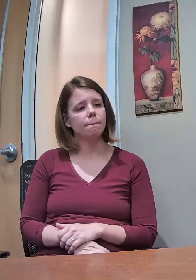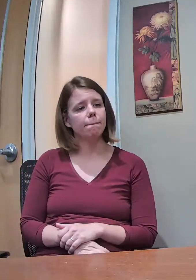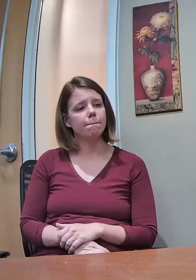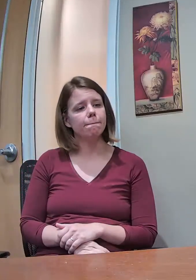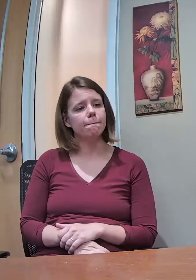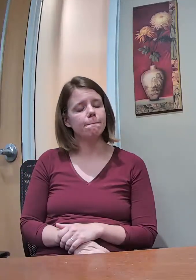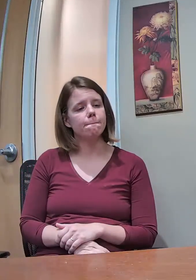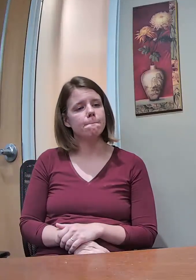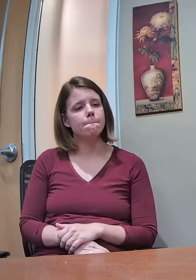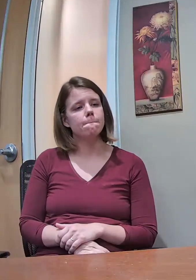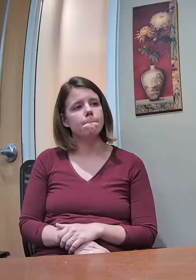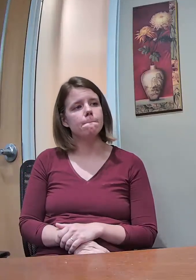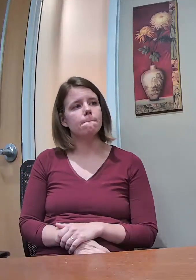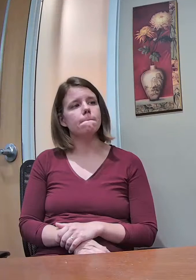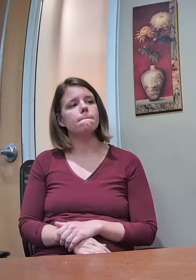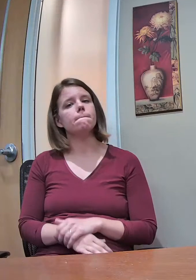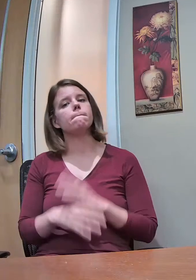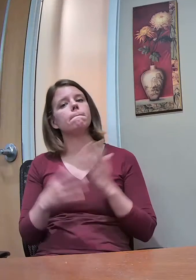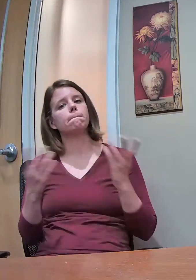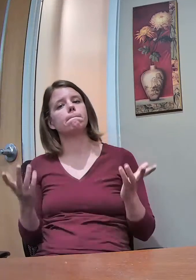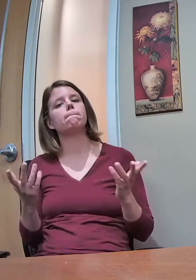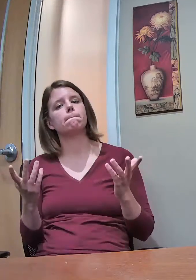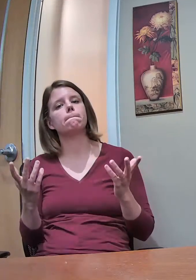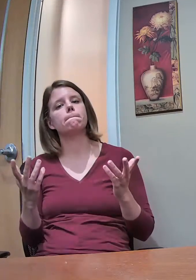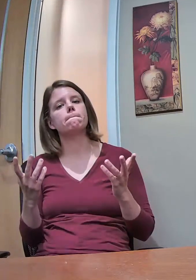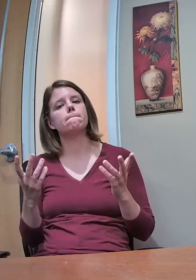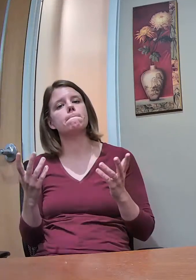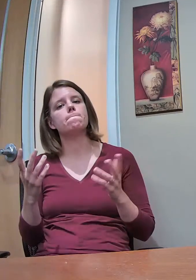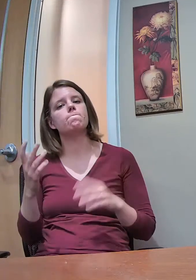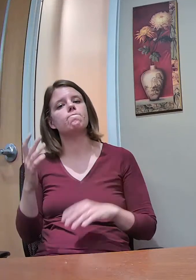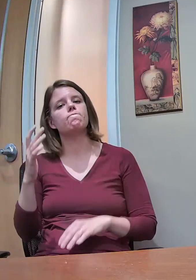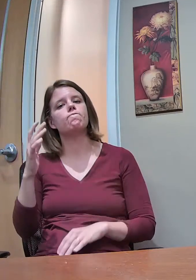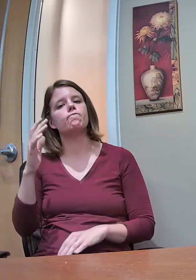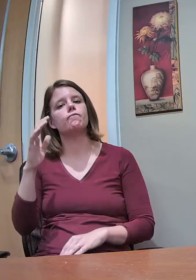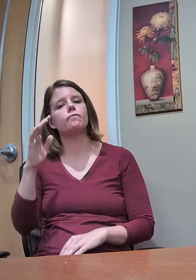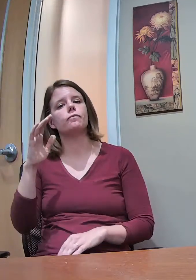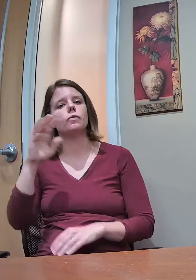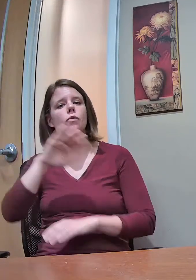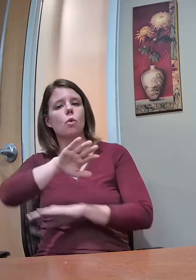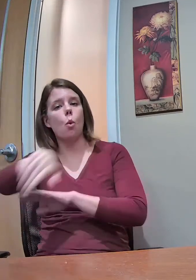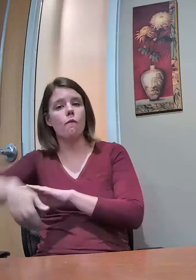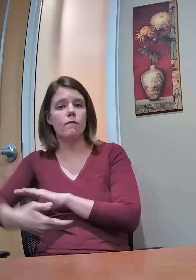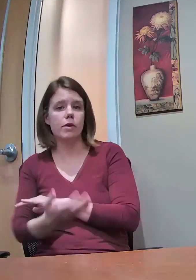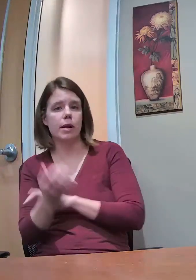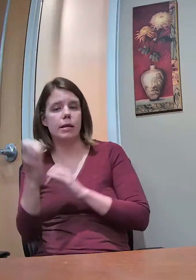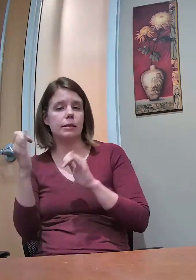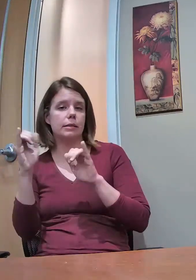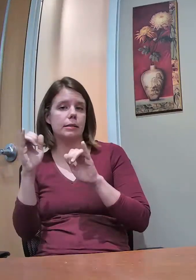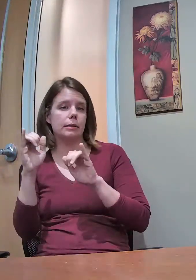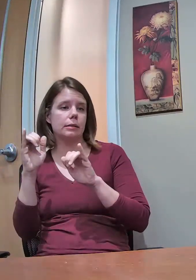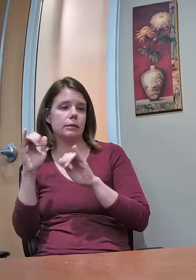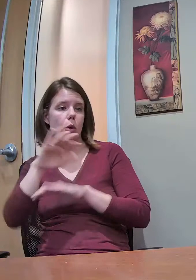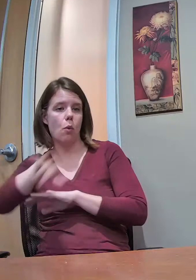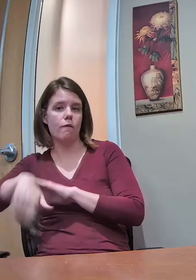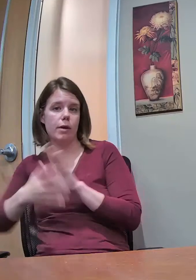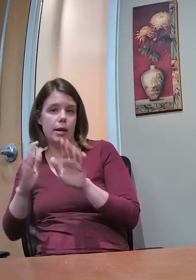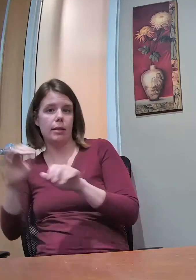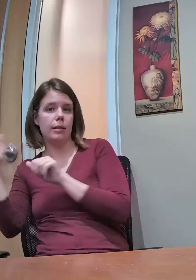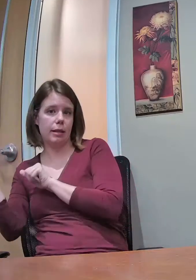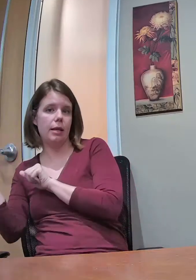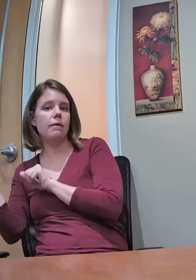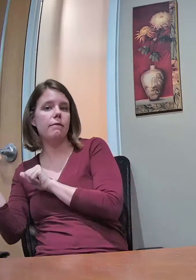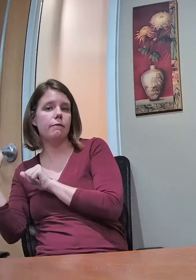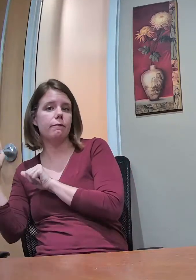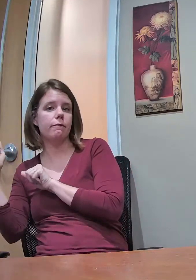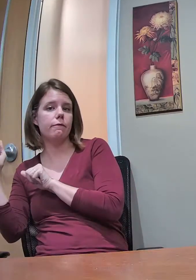the aforementioned absences. So, but this does not include an overnight stay. As of June 9th, residents